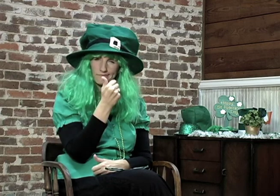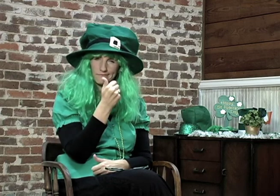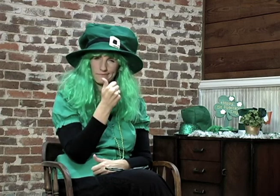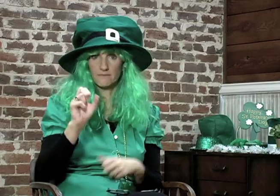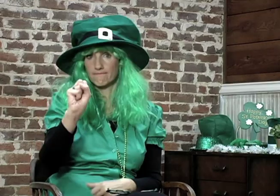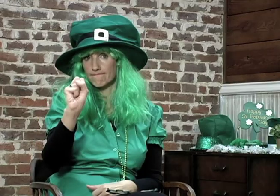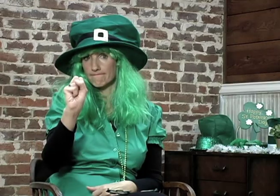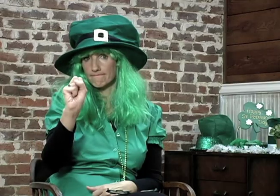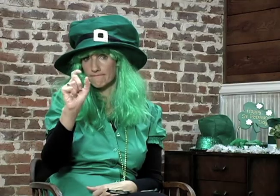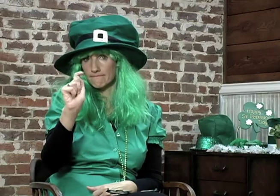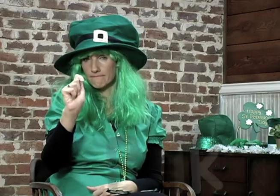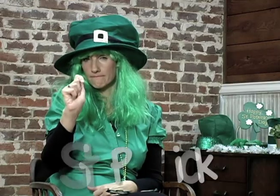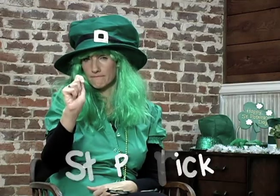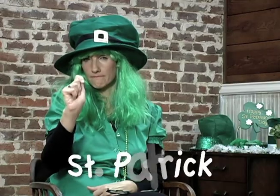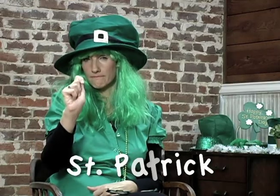Really, it's interesting.